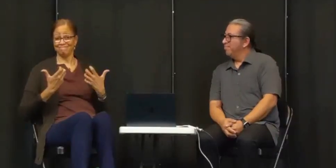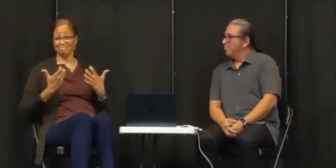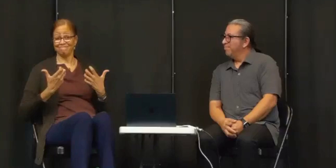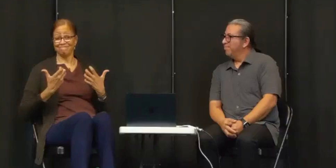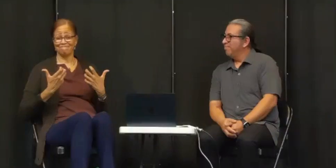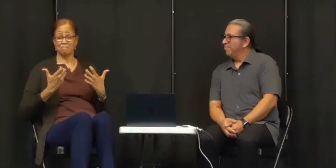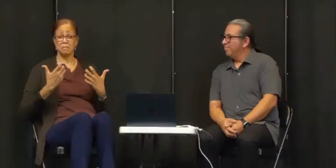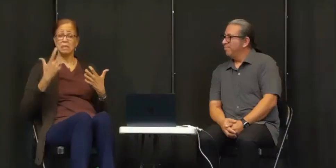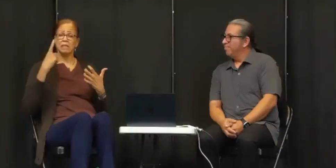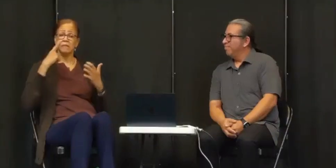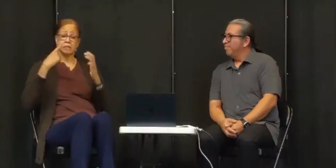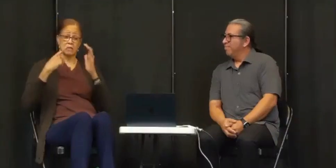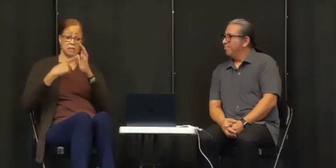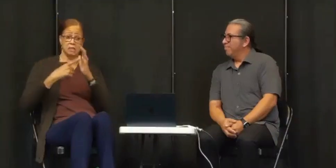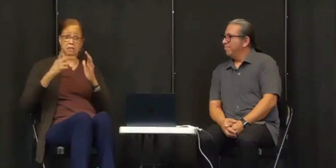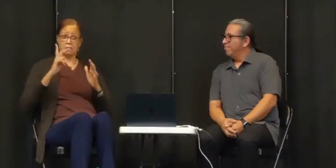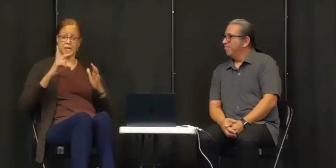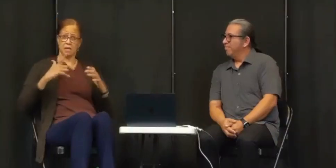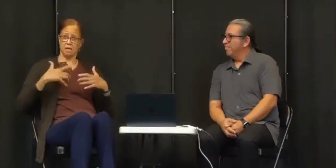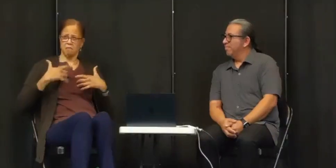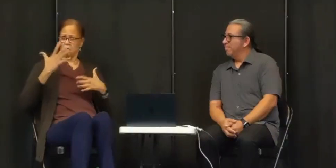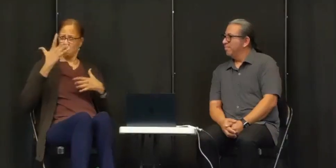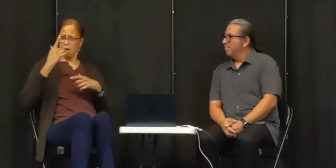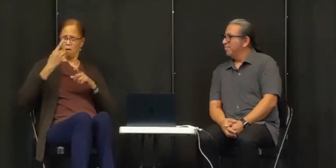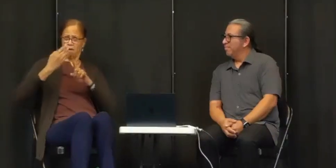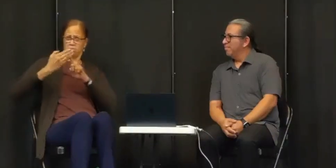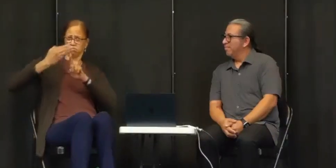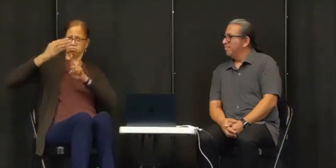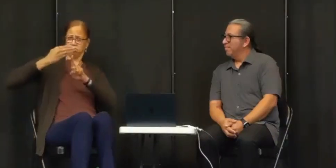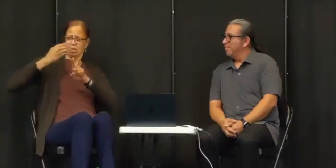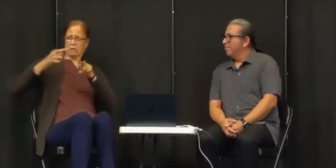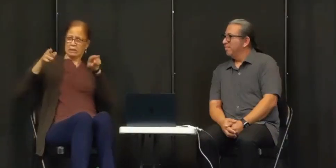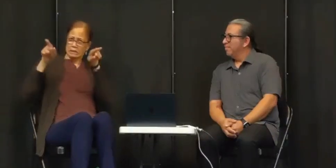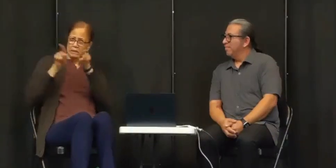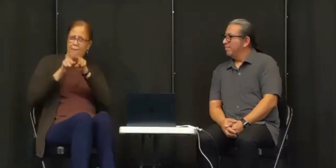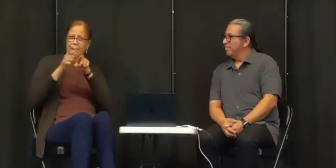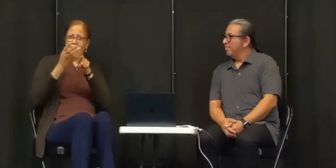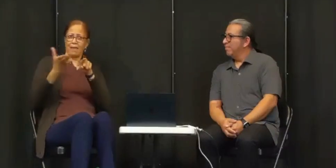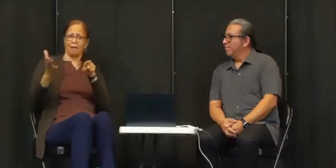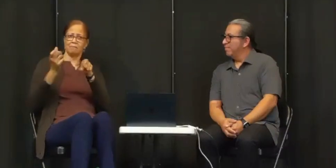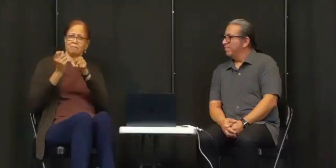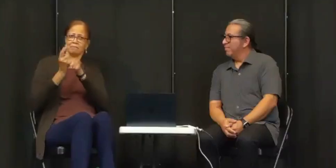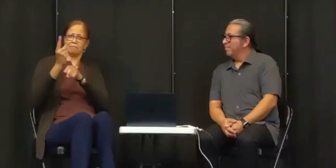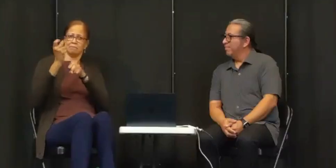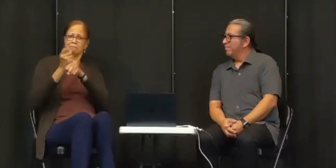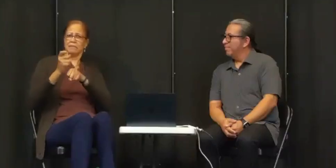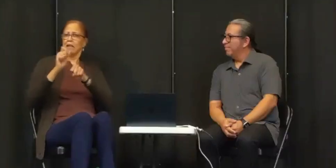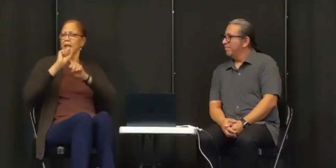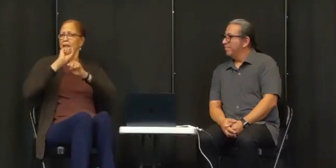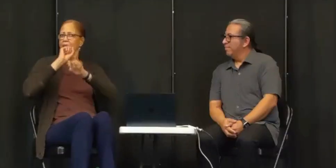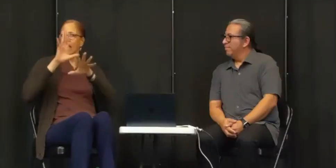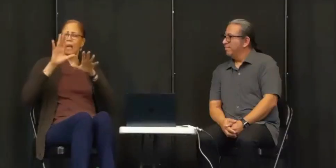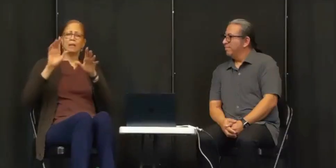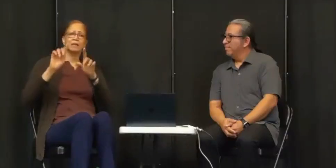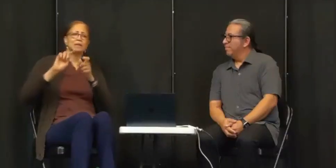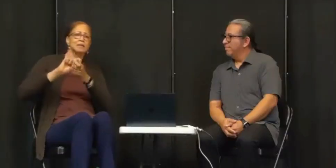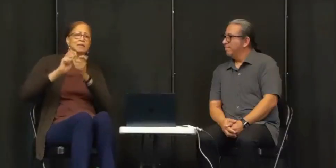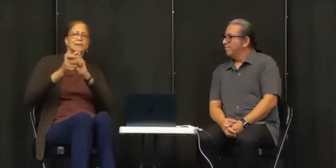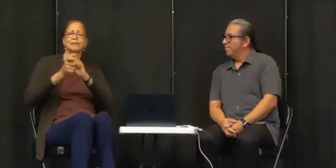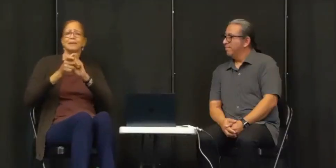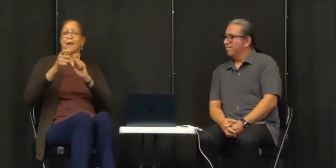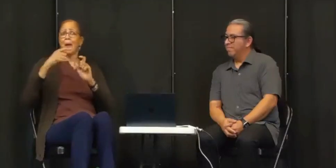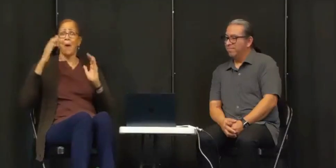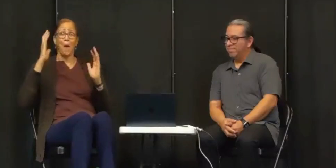Sometimes anger may come up. If people experience the same thing over and